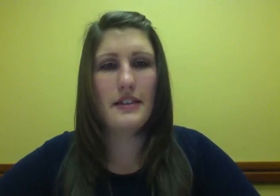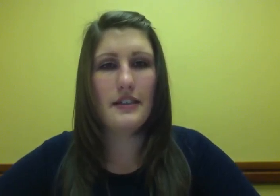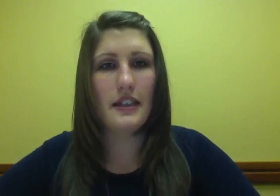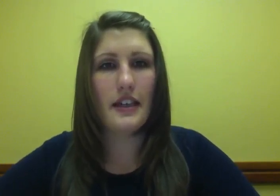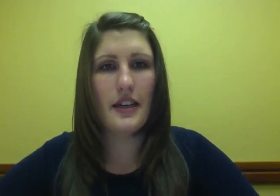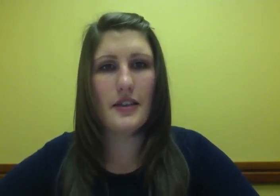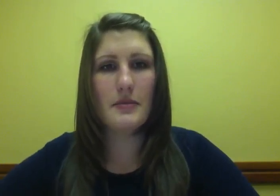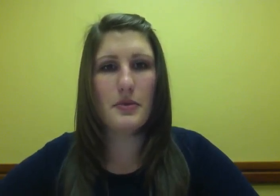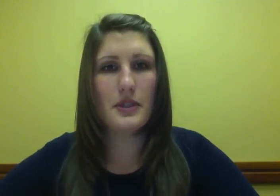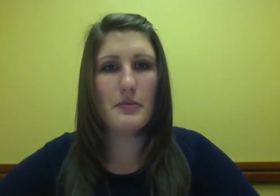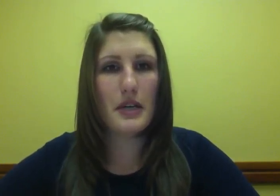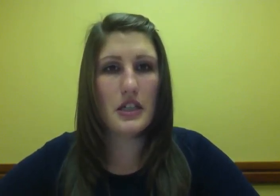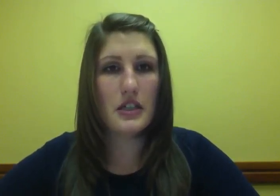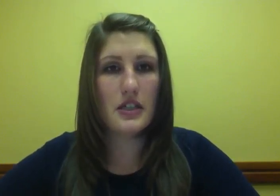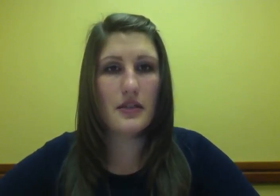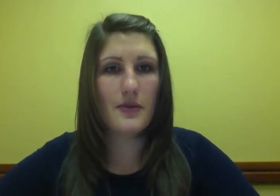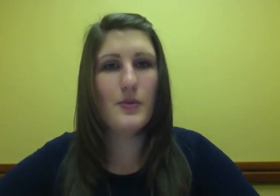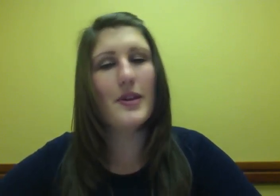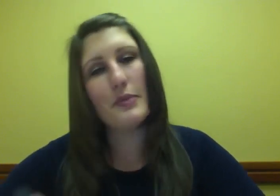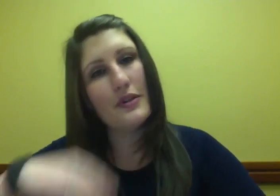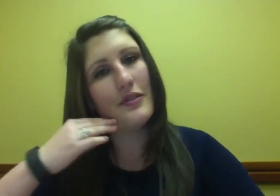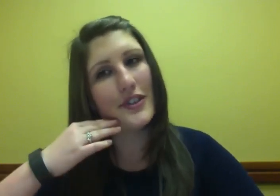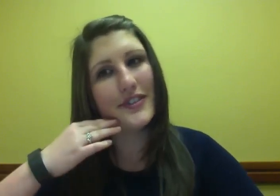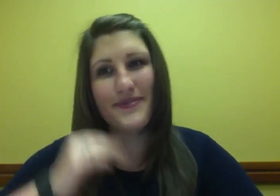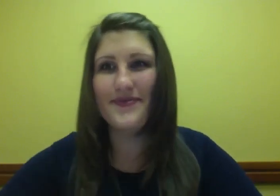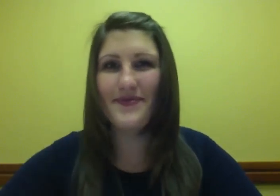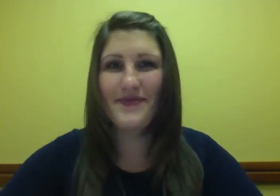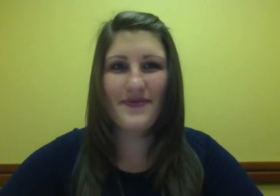Like cats, but with spots. Ooh, they're beautiful.